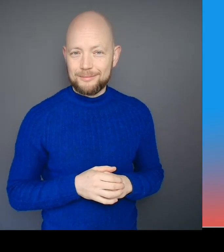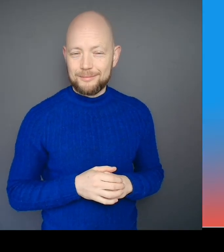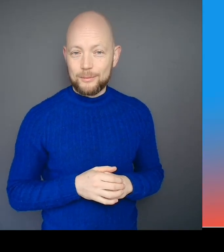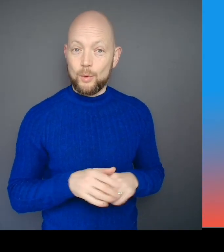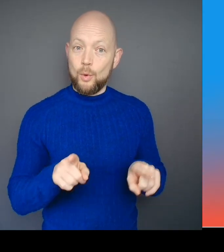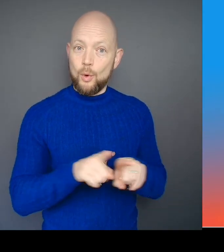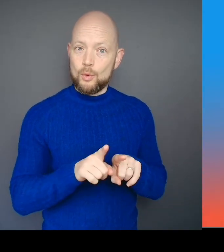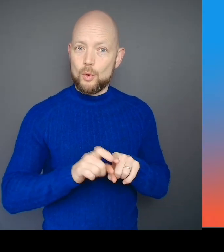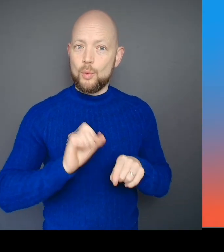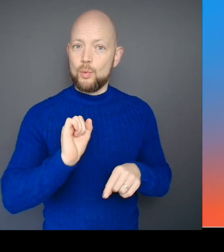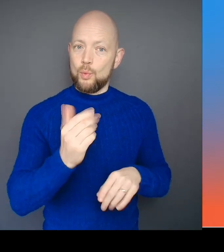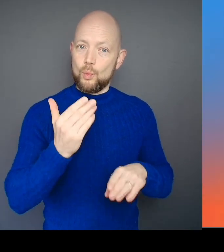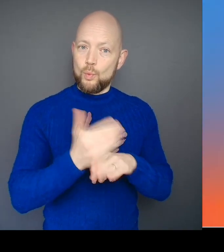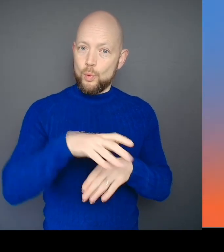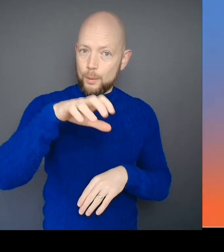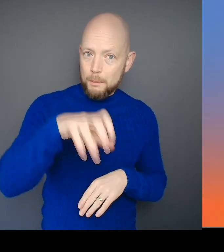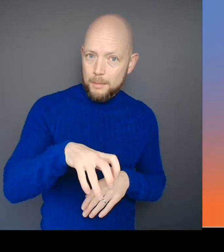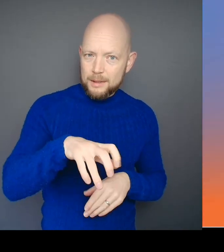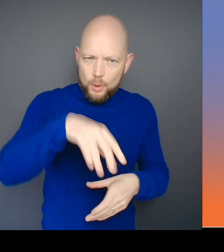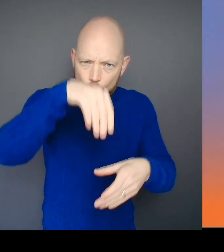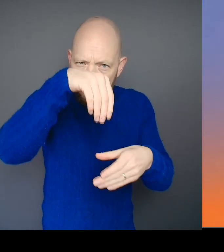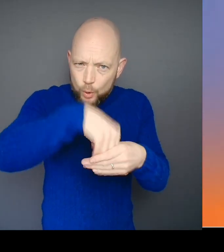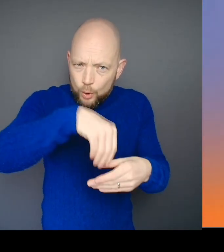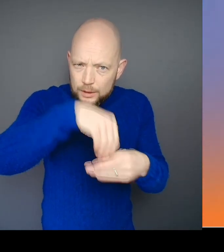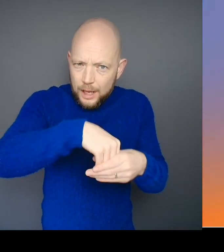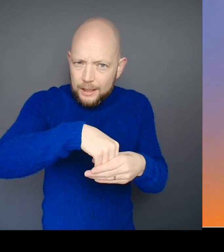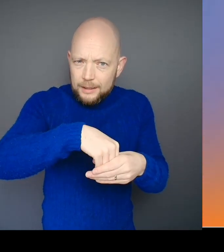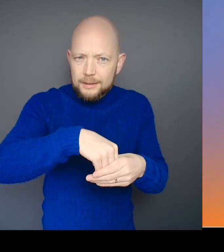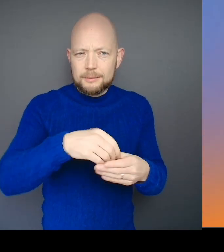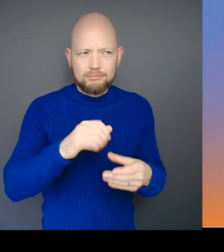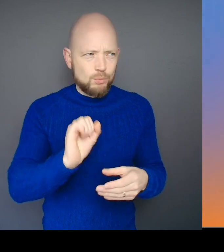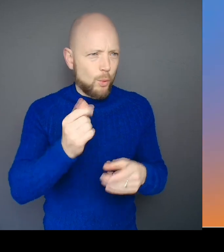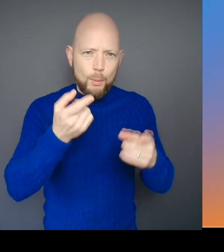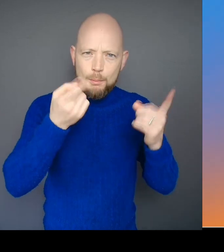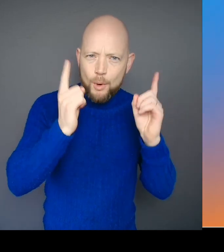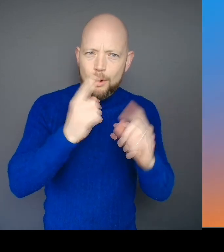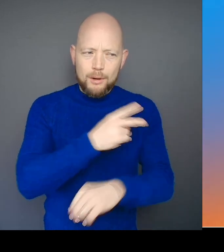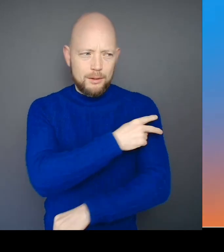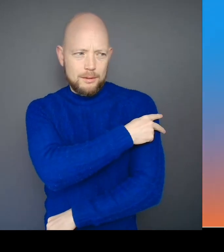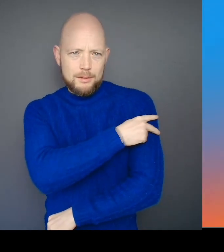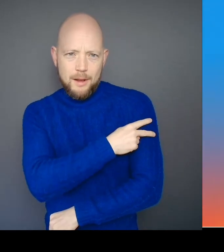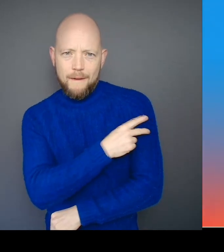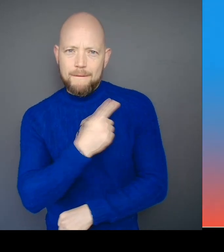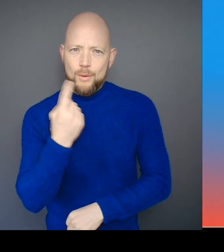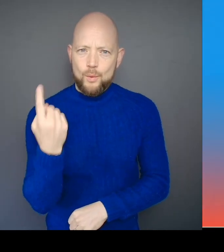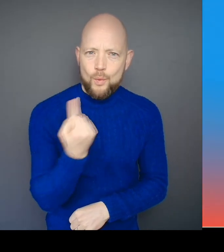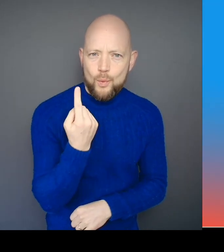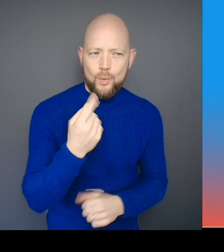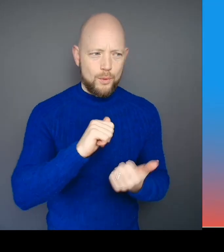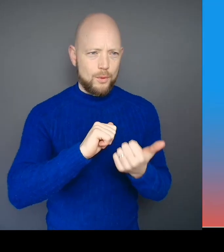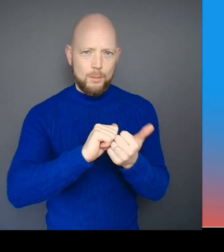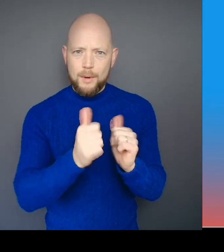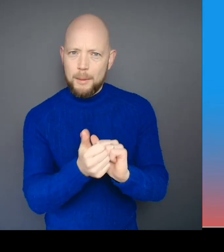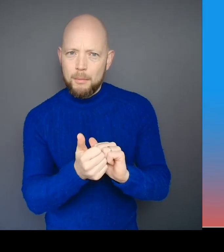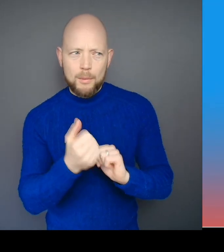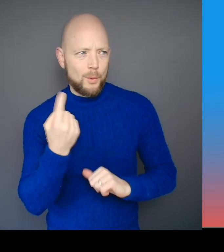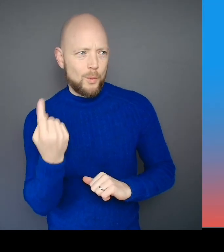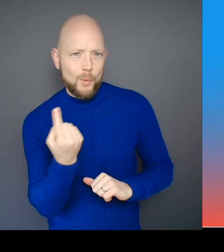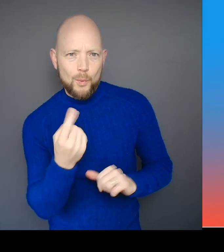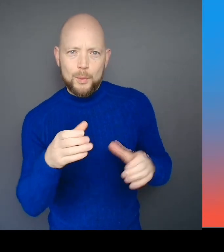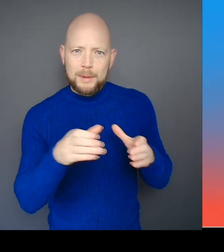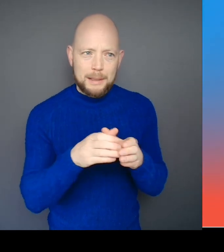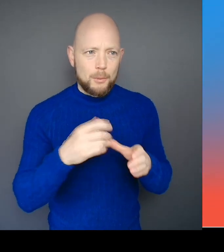the context of your workplace. So all of the organizational hierarchy, who your boss is, who you're working with,